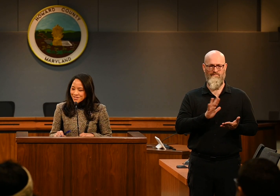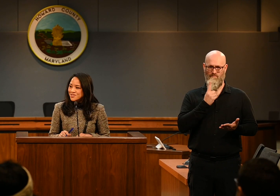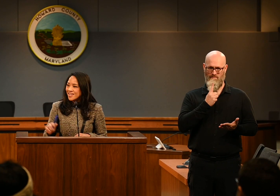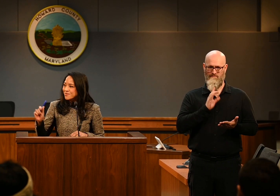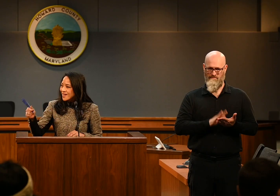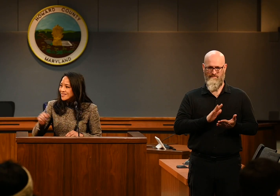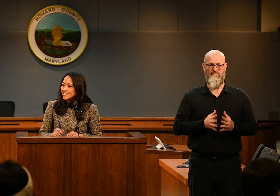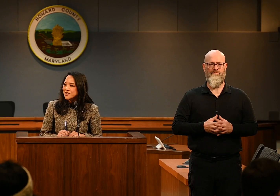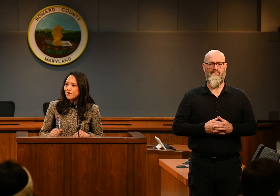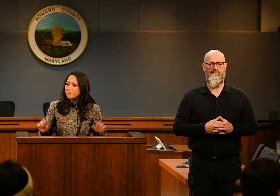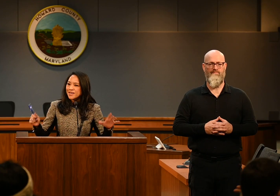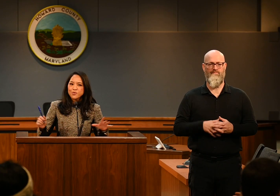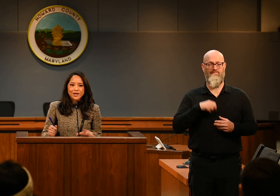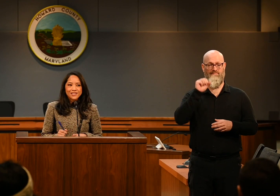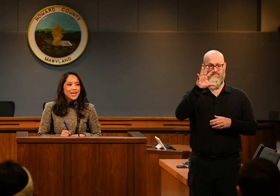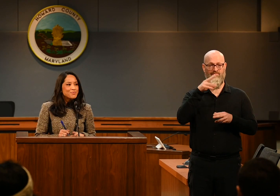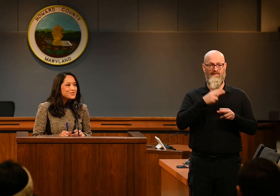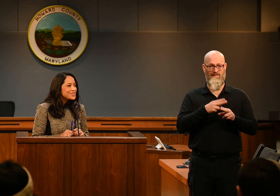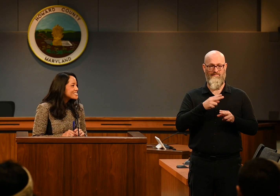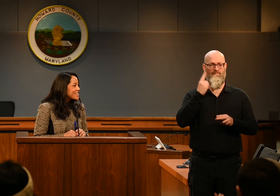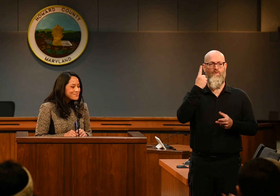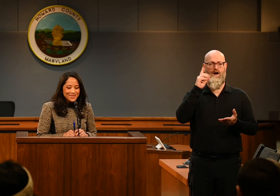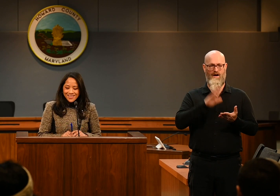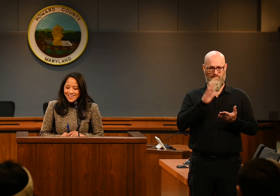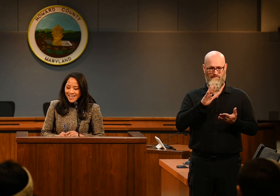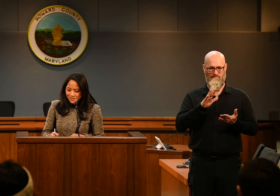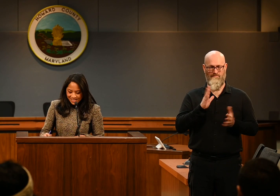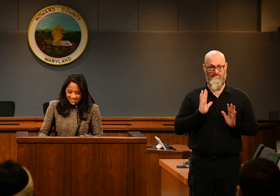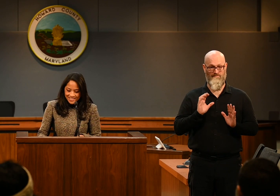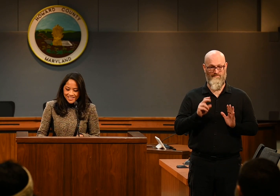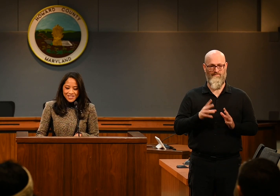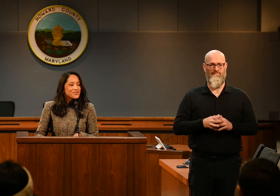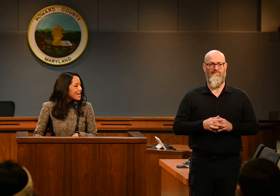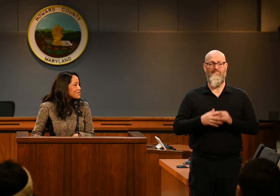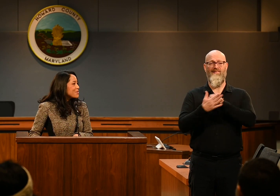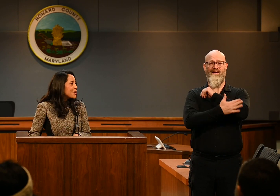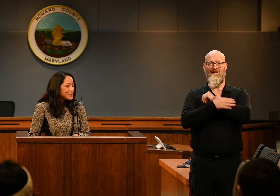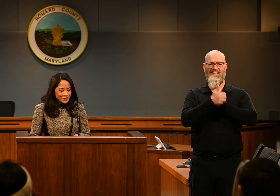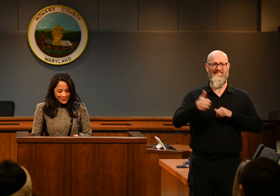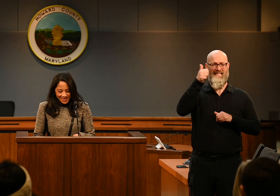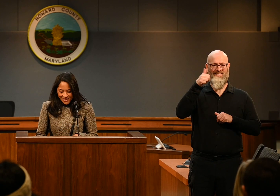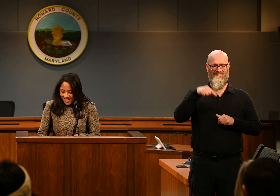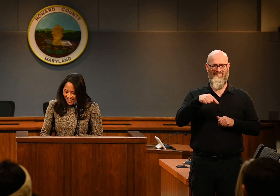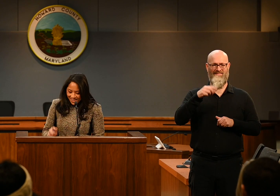elected official's name, and let's hear a big one clap after each name. County Executive Calvin Ball.